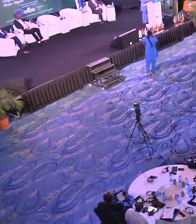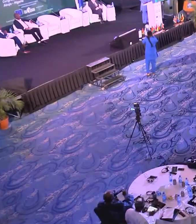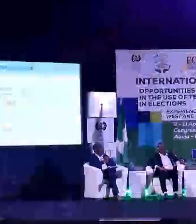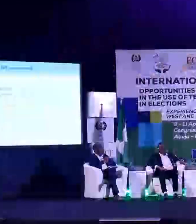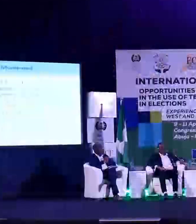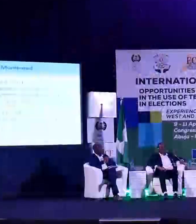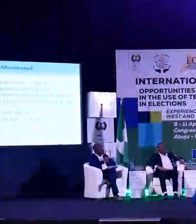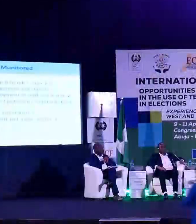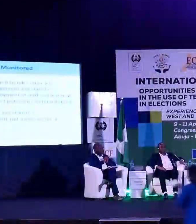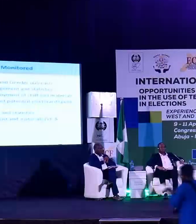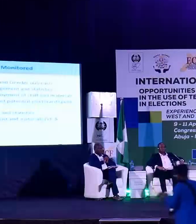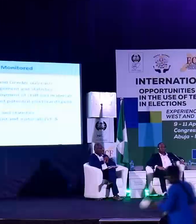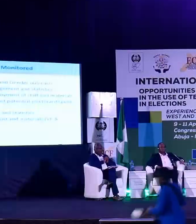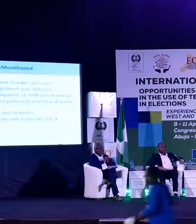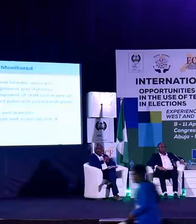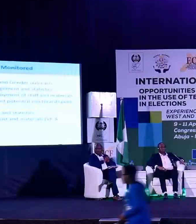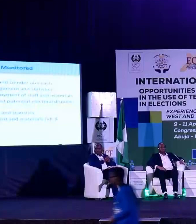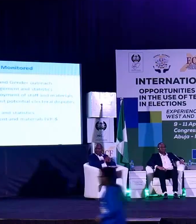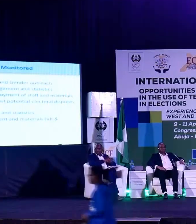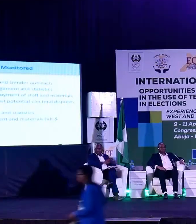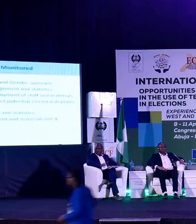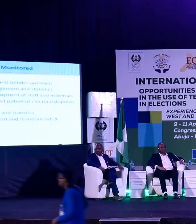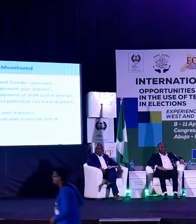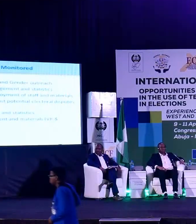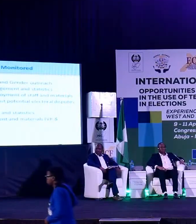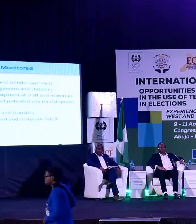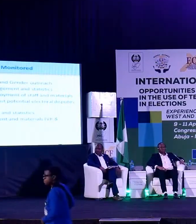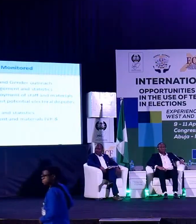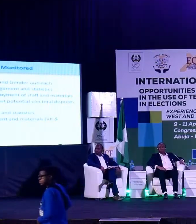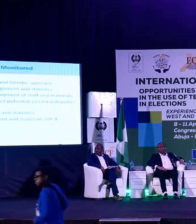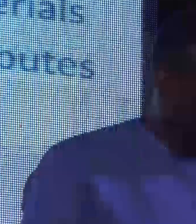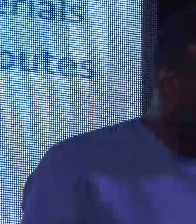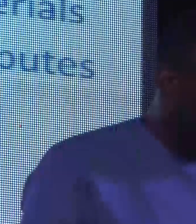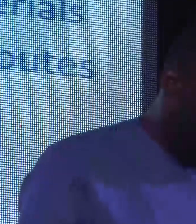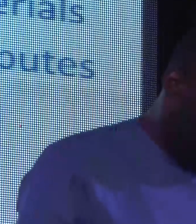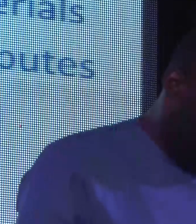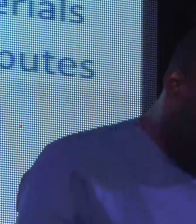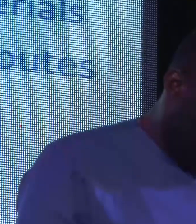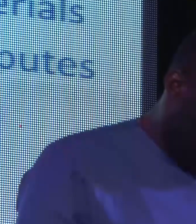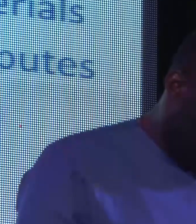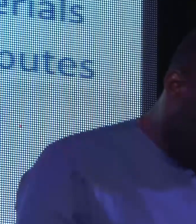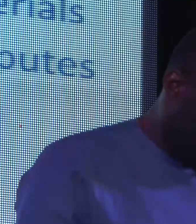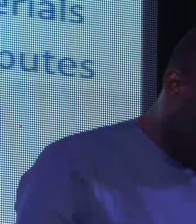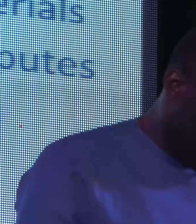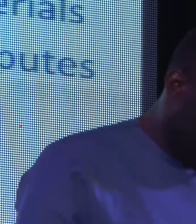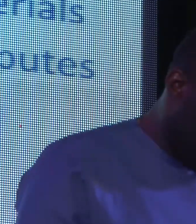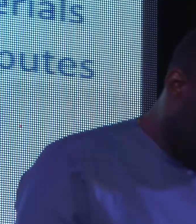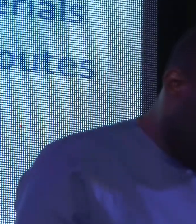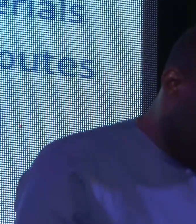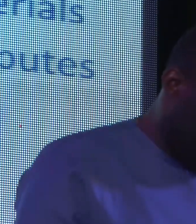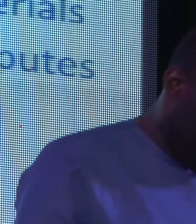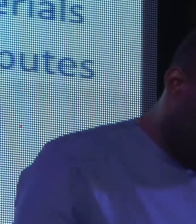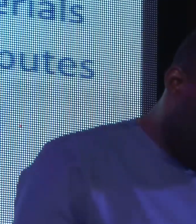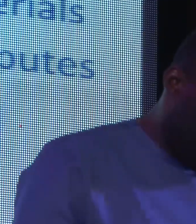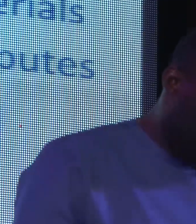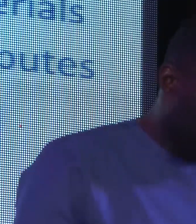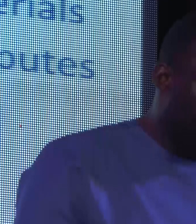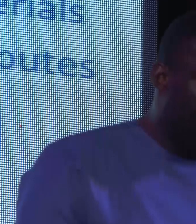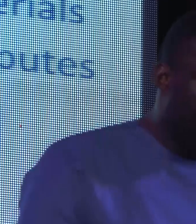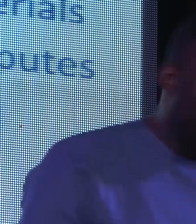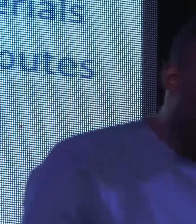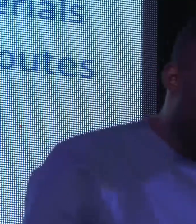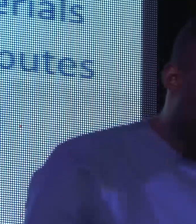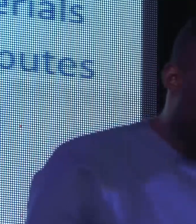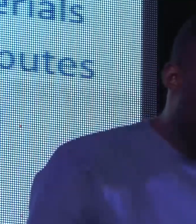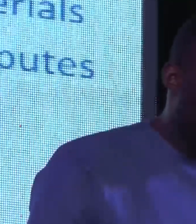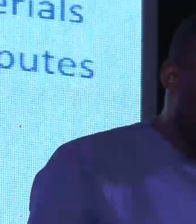registration and elections. Given the methodology we use for our voter registration, significant amount of equipment